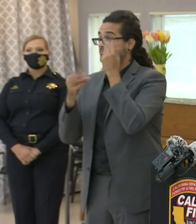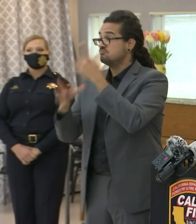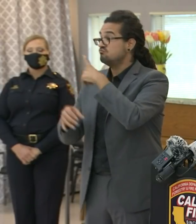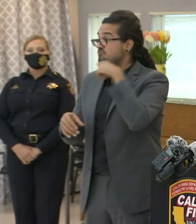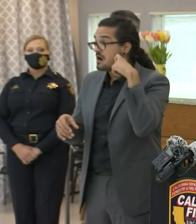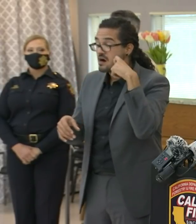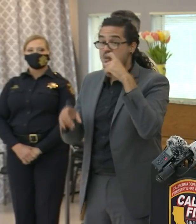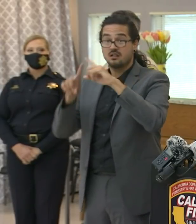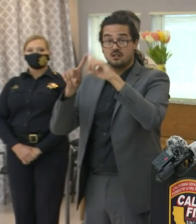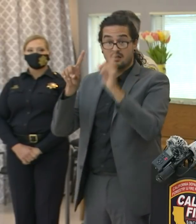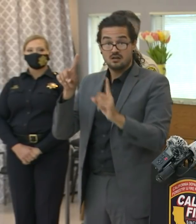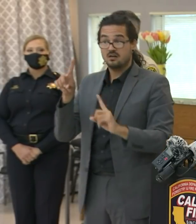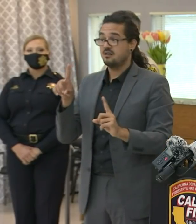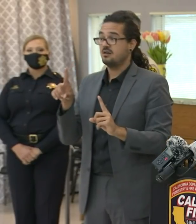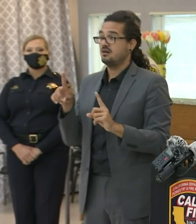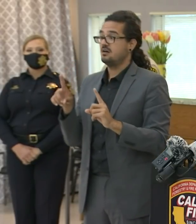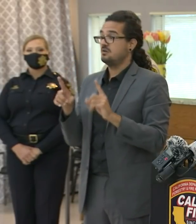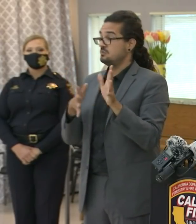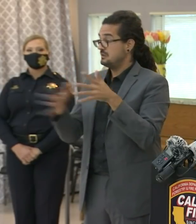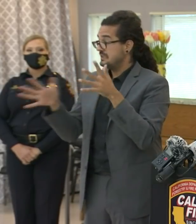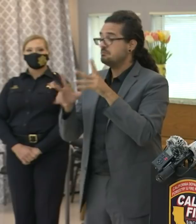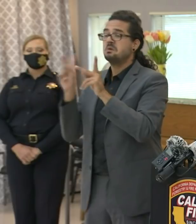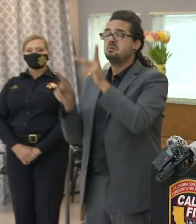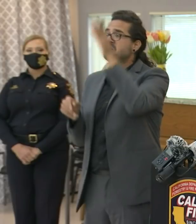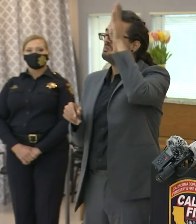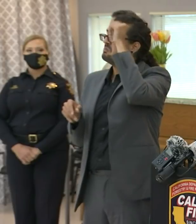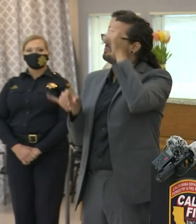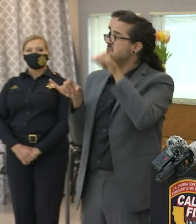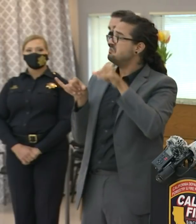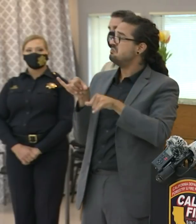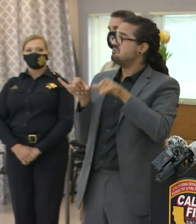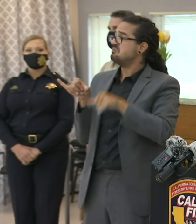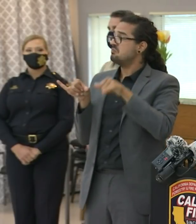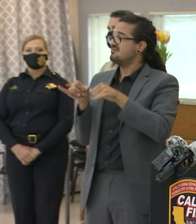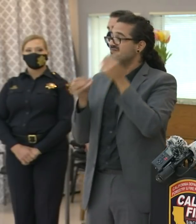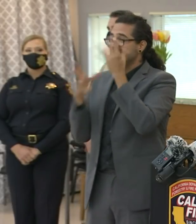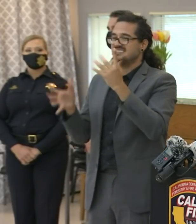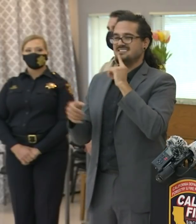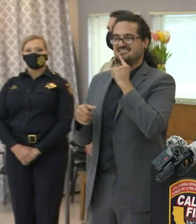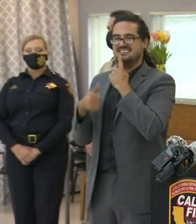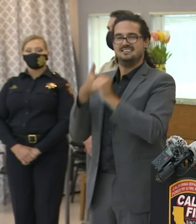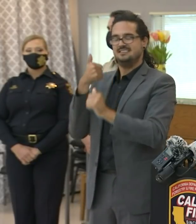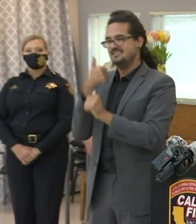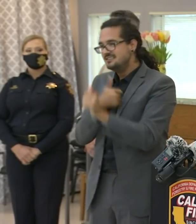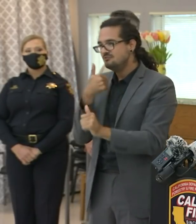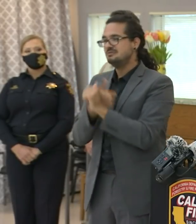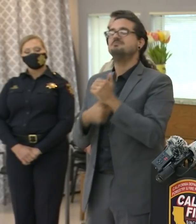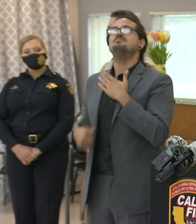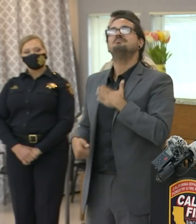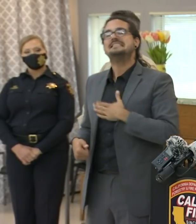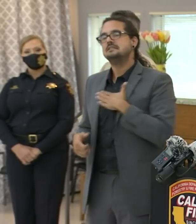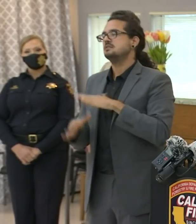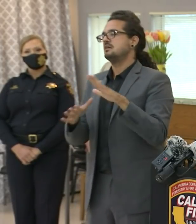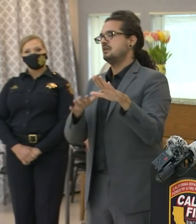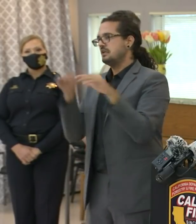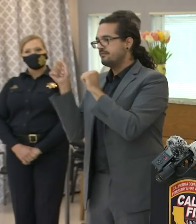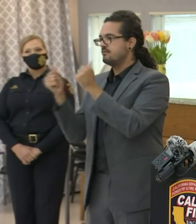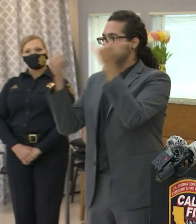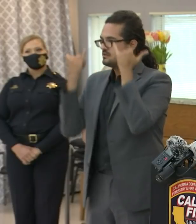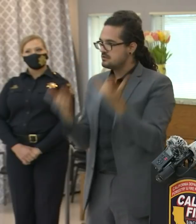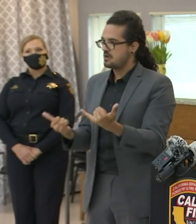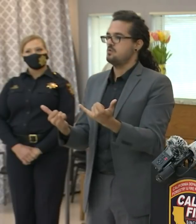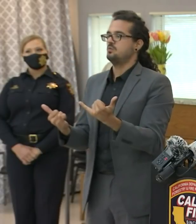volatile situation for those people that are in there. We ask you, if you have the opportunity, get out of there now, ahead of this front that's coming in, so you can allow